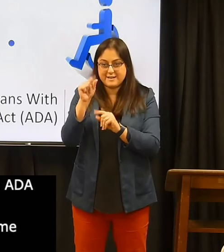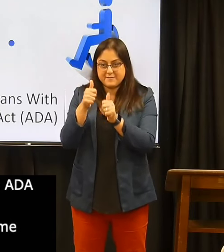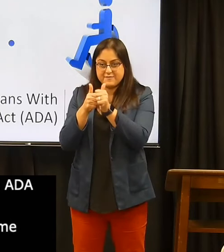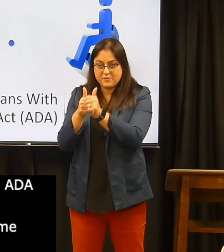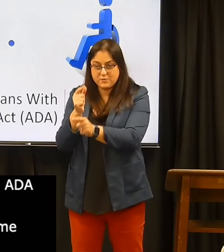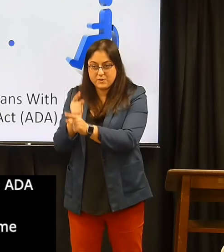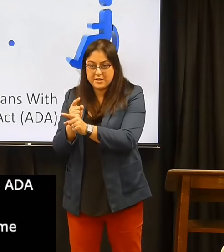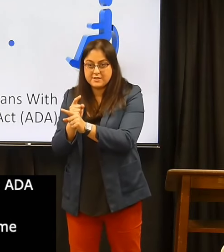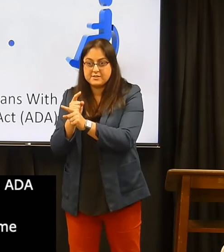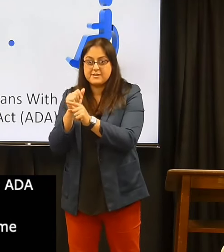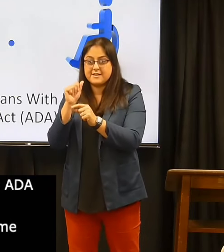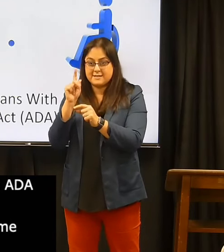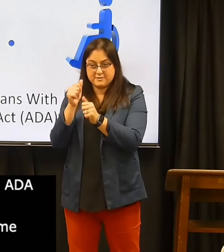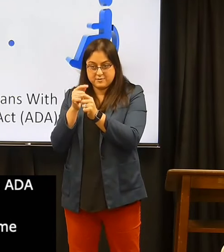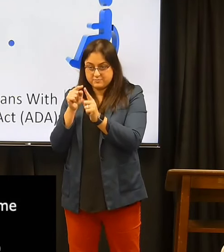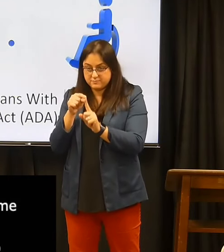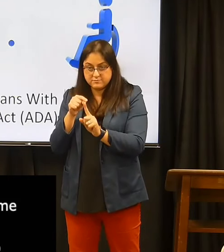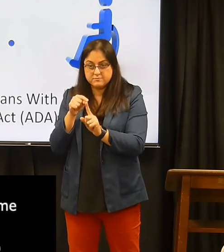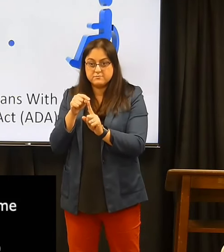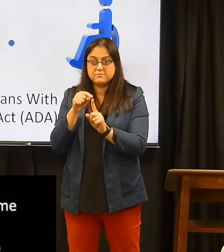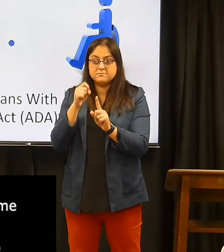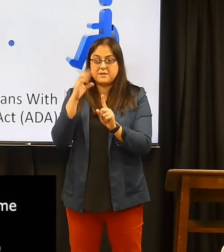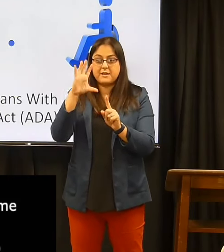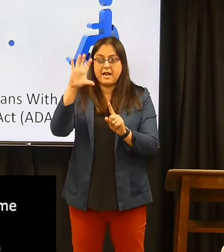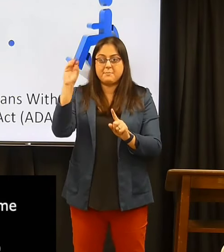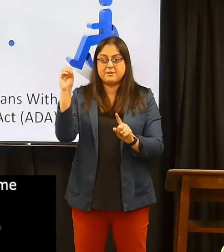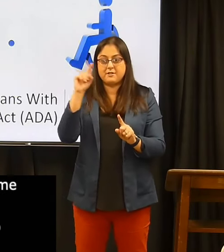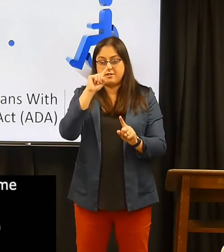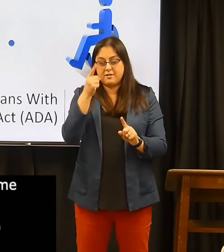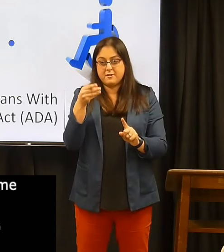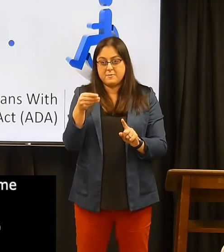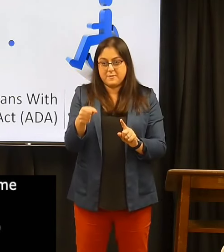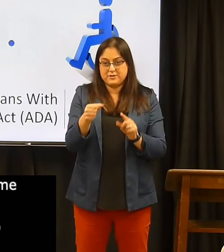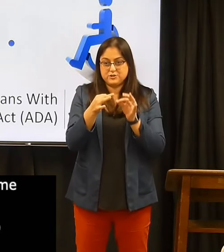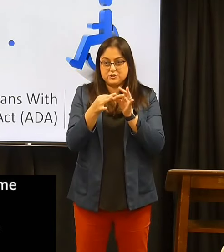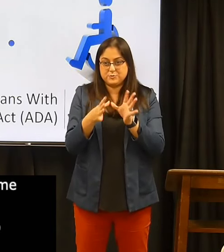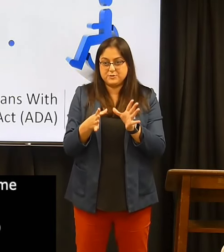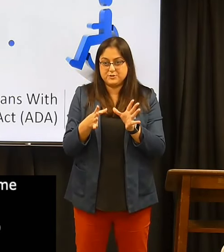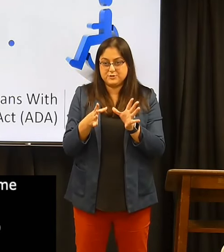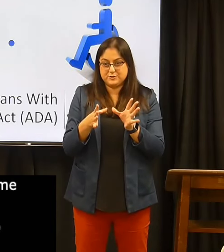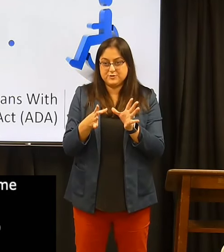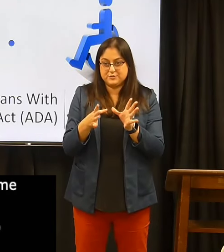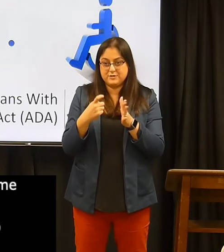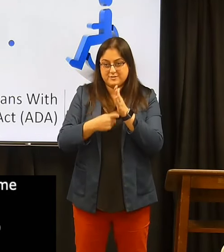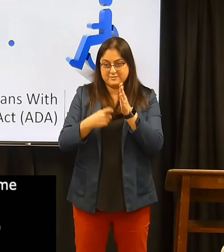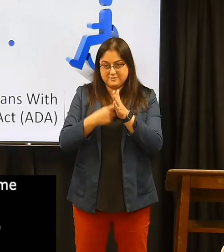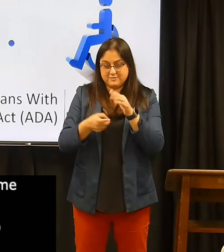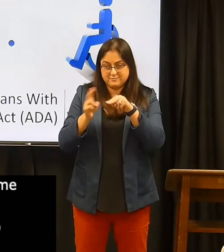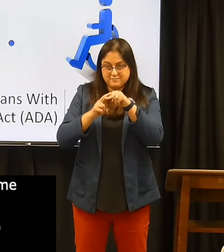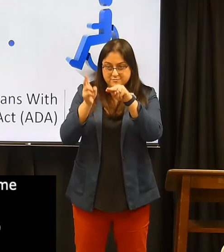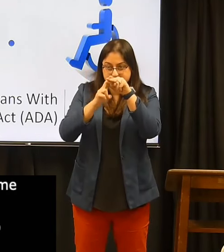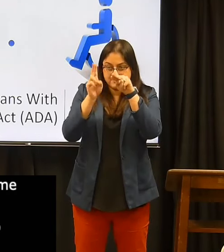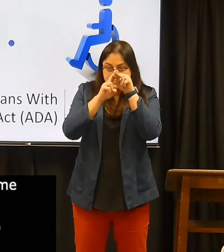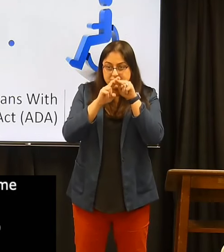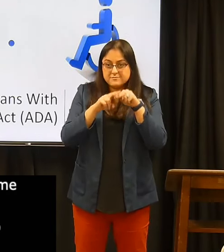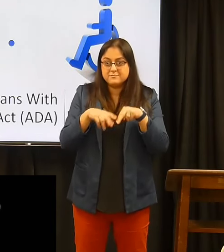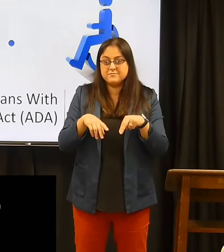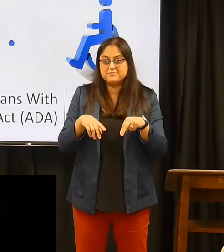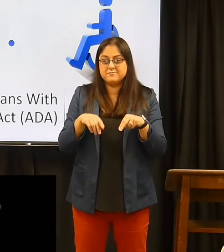expensive. And companies don't follow the ADA. Many companies don't want to pay for interpreters because the costs keep going